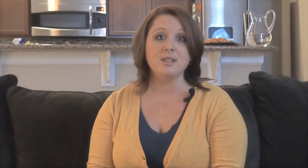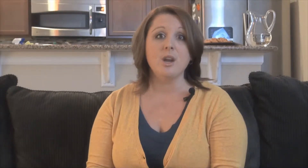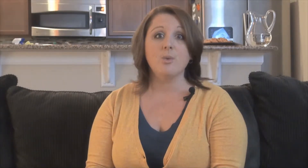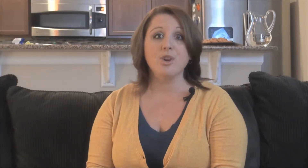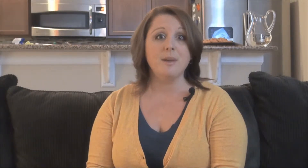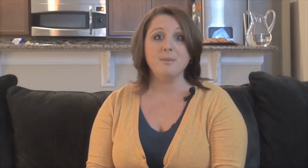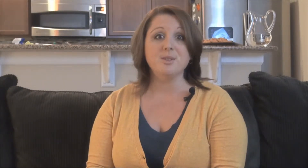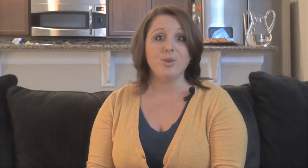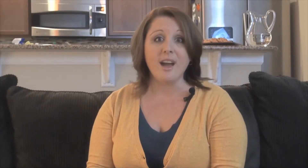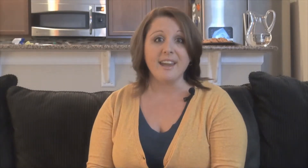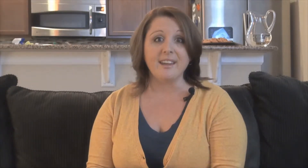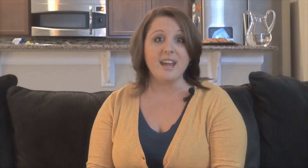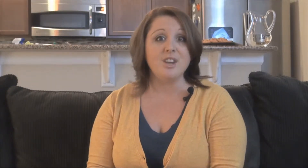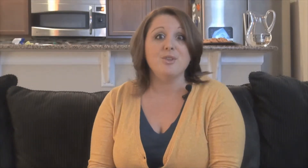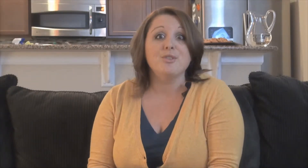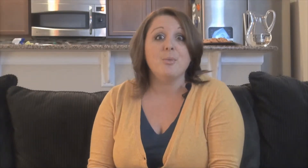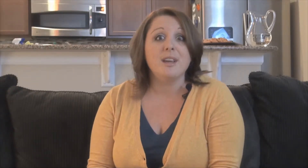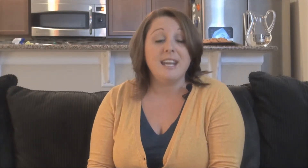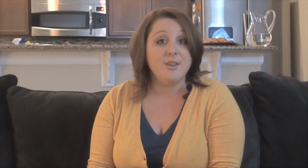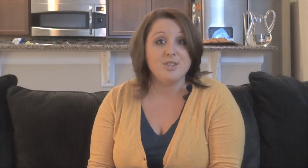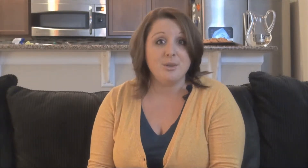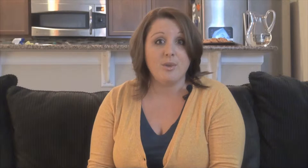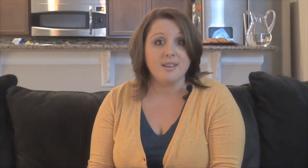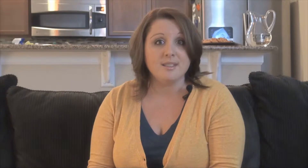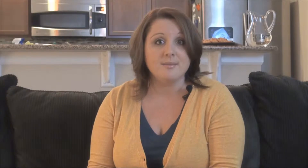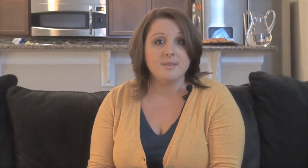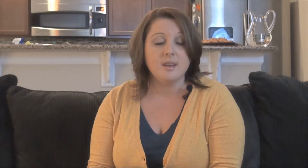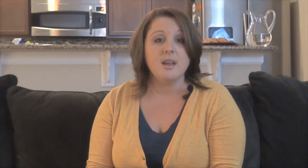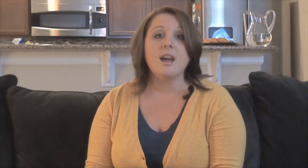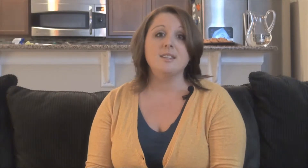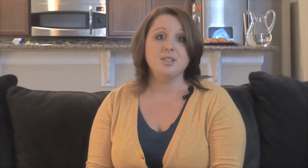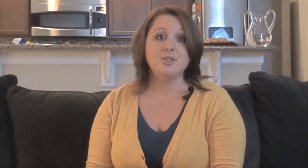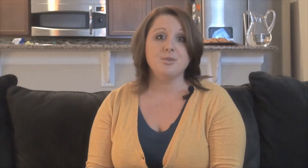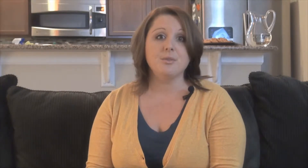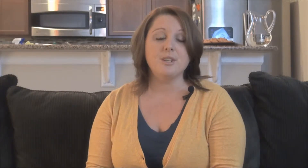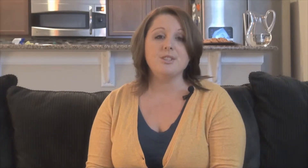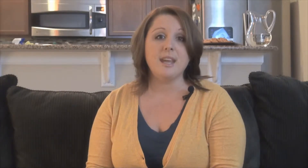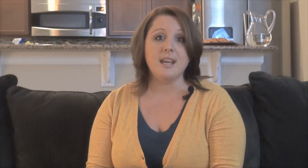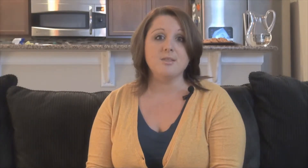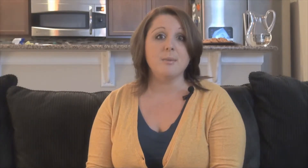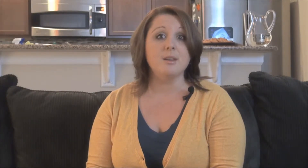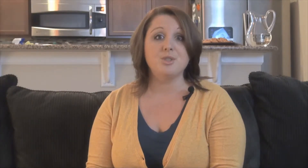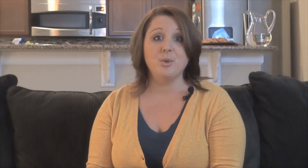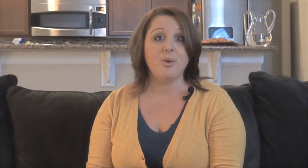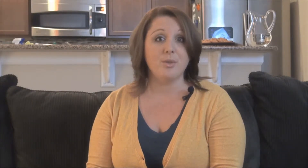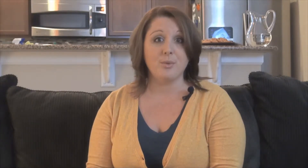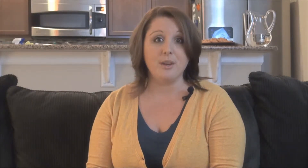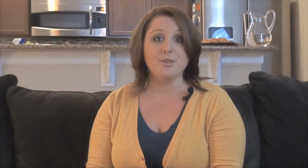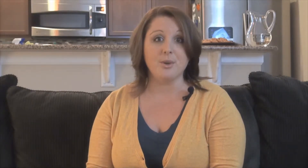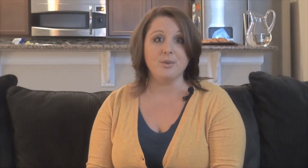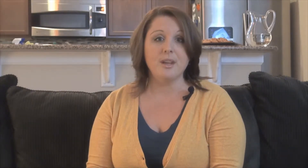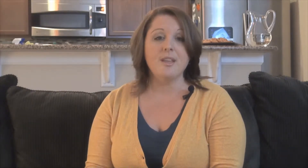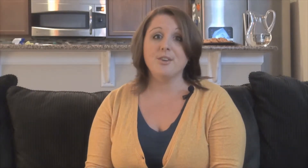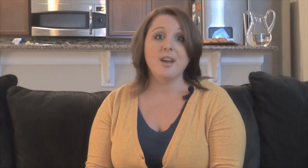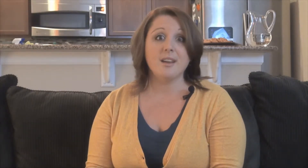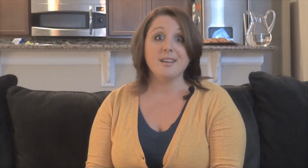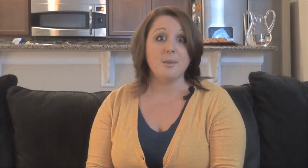where your baby's crying and you don't know what he or she wants. Until children reach the age of about two or three years old, they're not going to